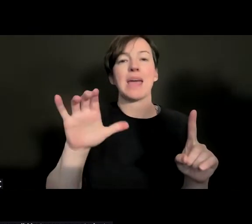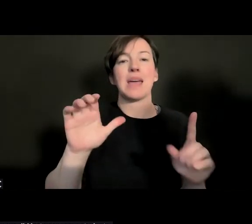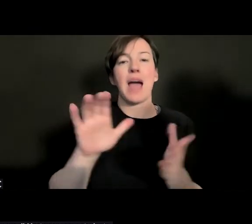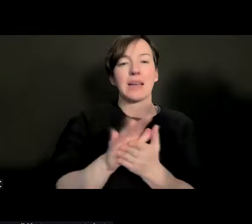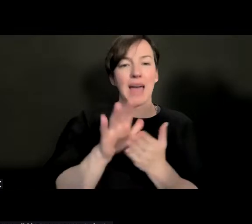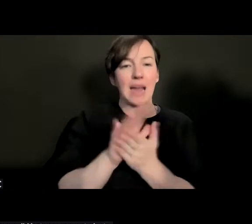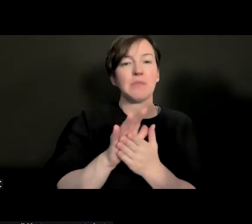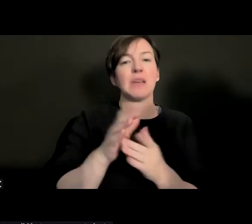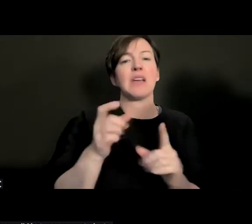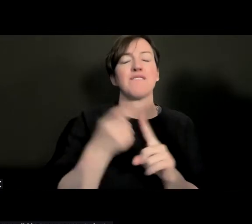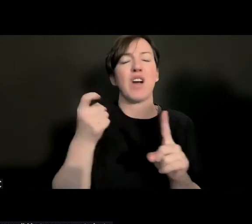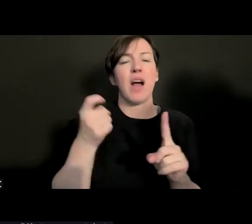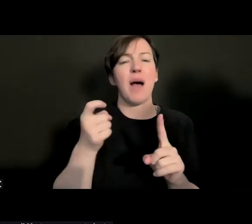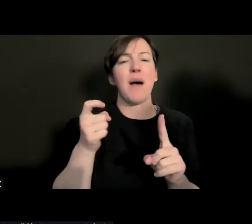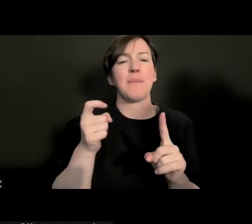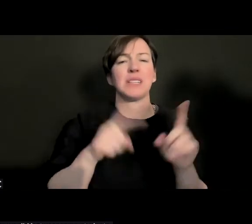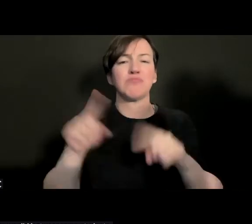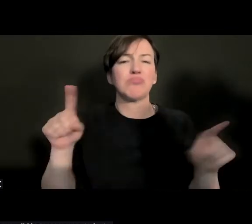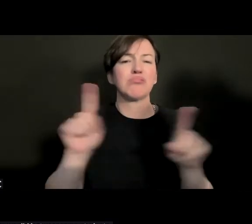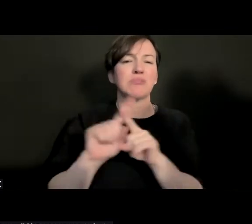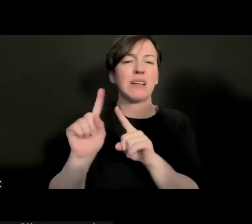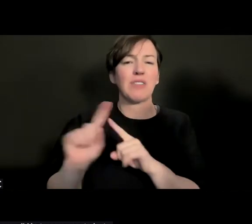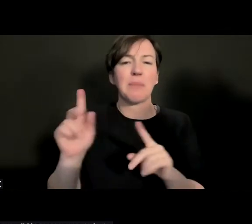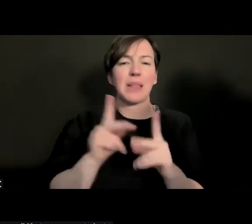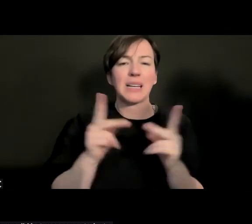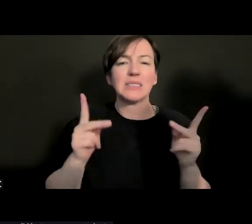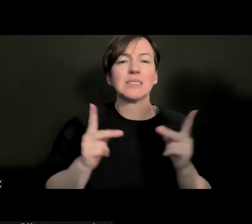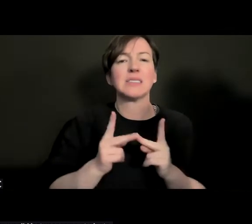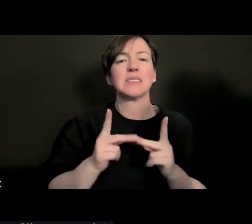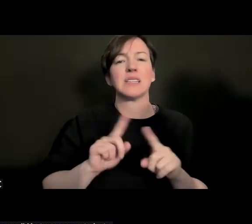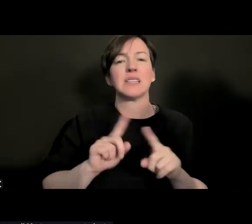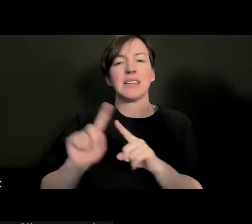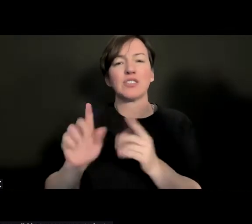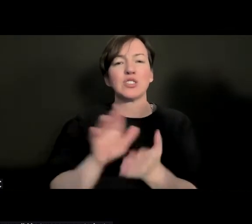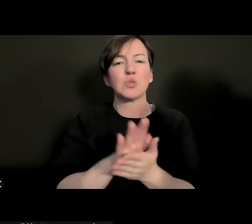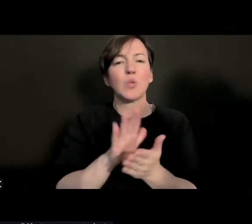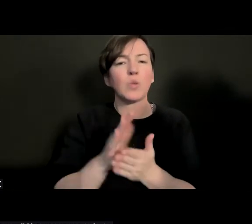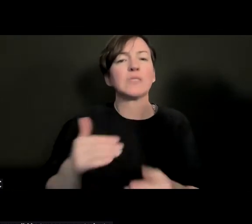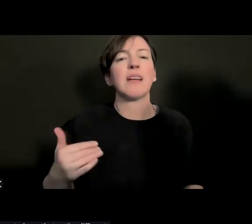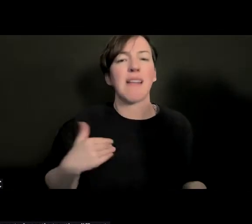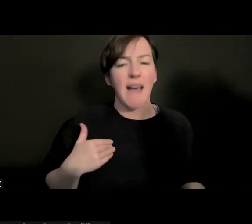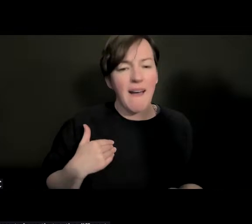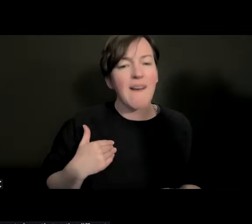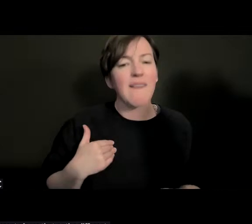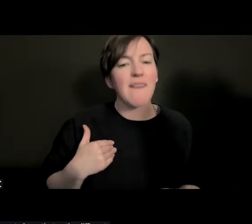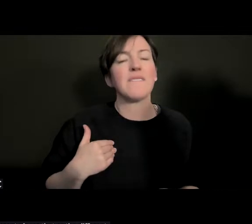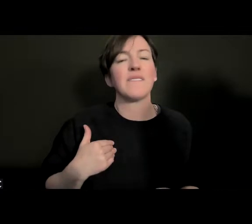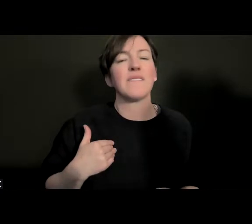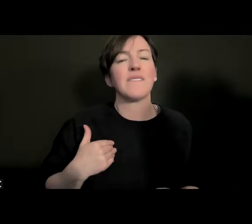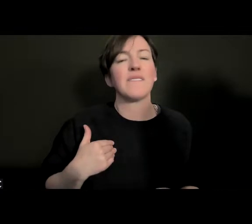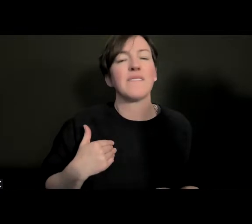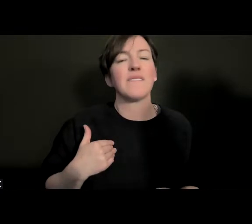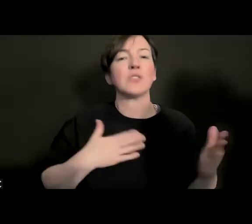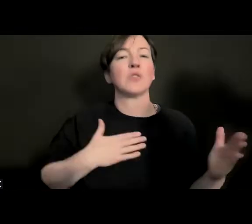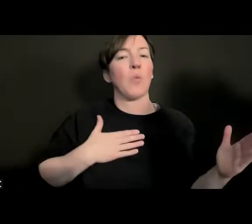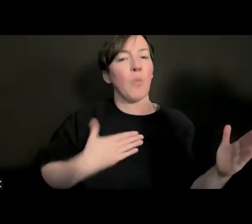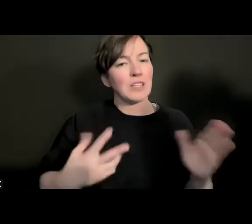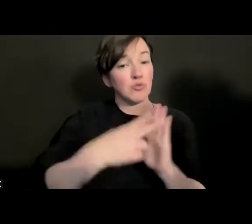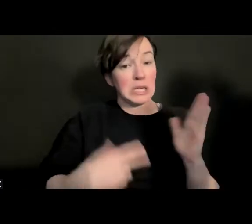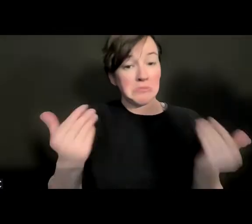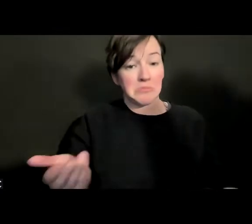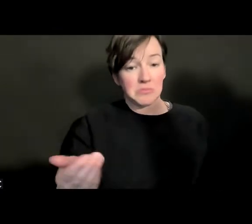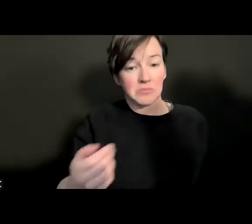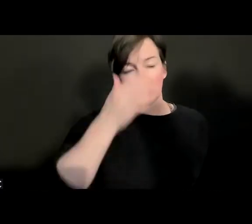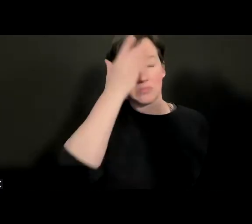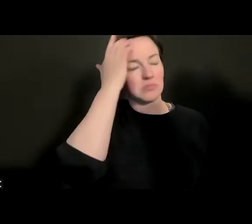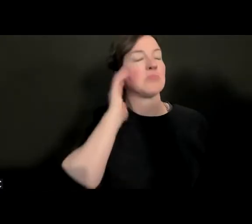from the different places that, or the different schools that have students that are willing to read it? I think that's a